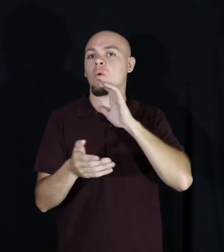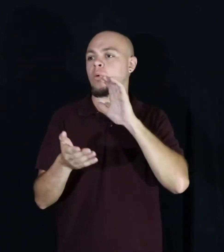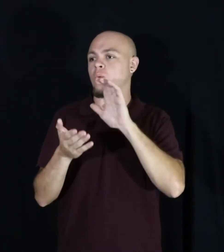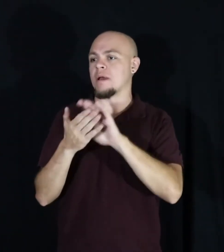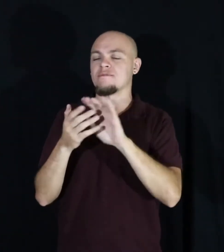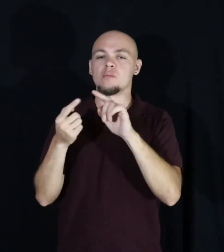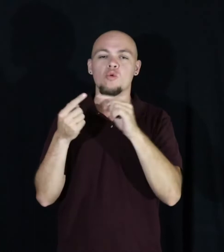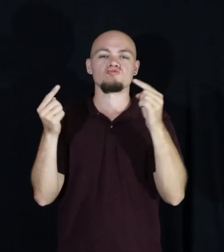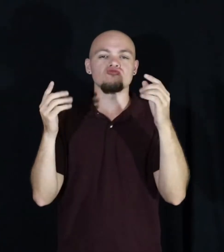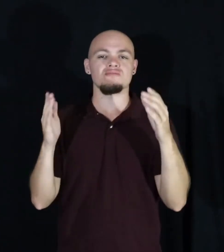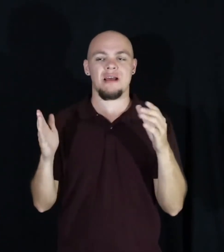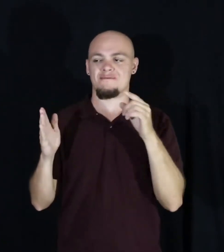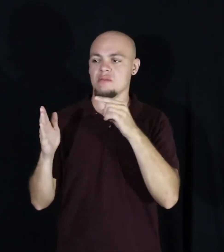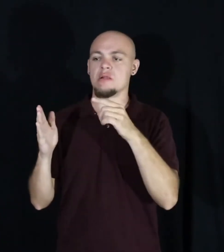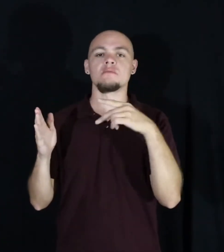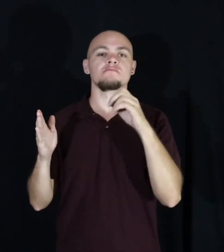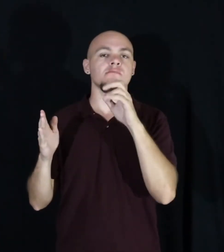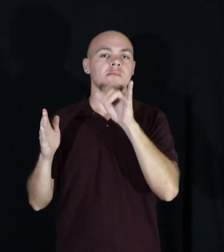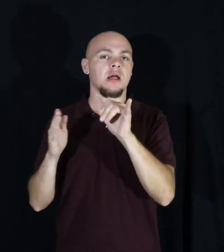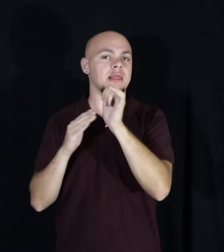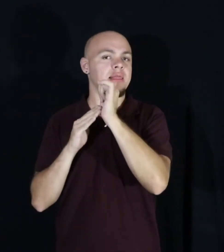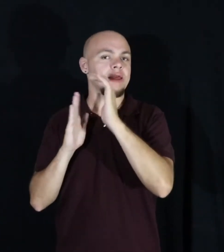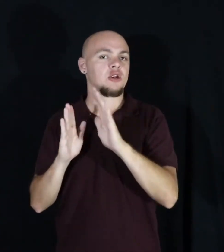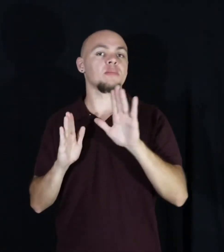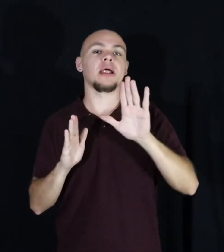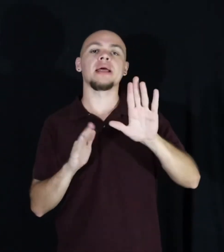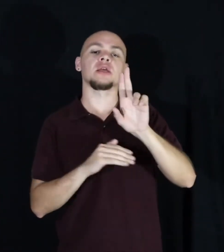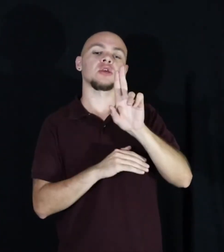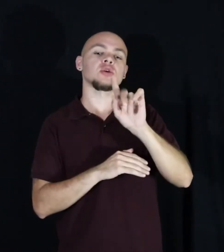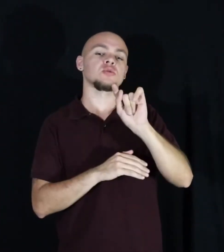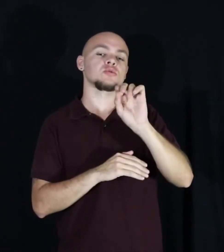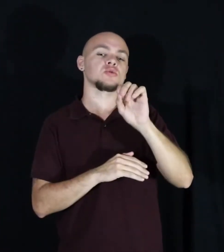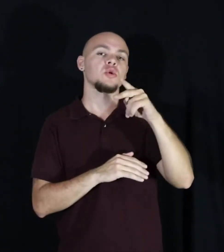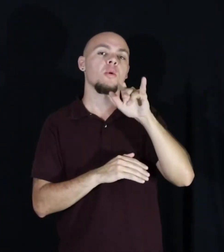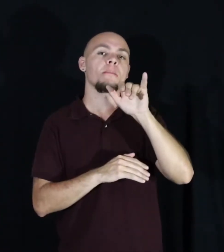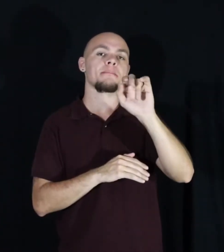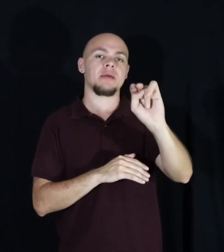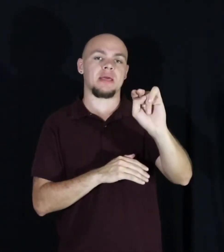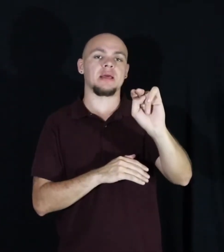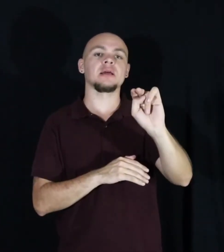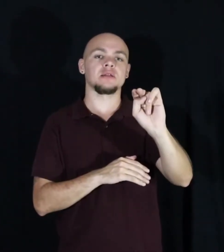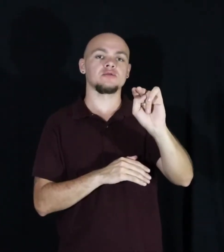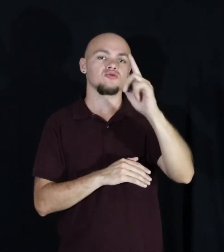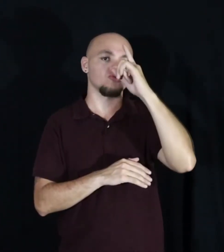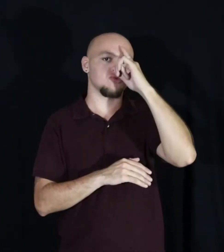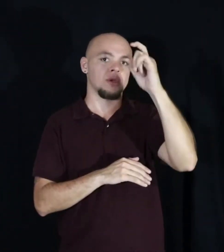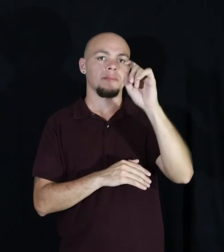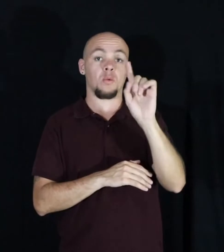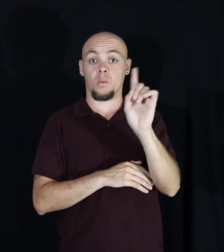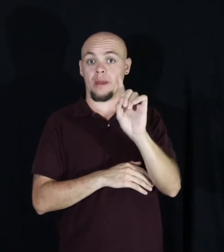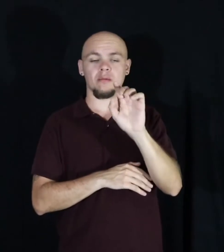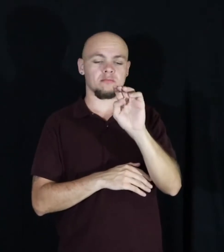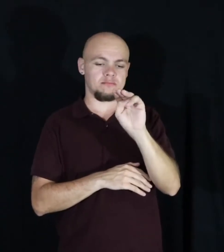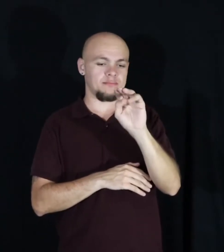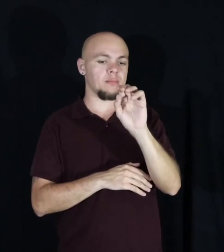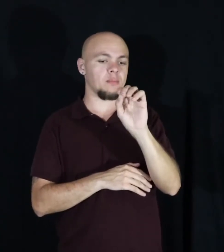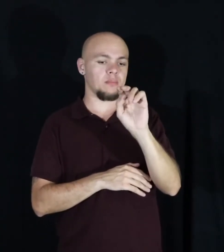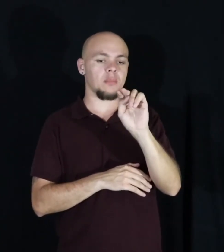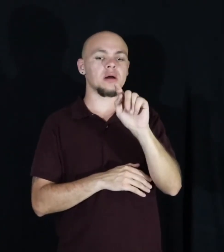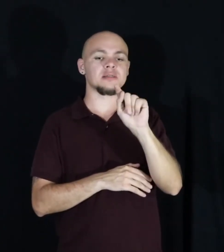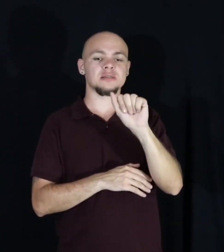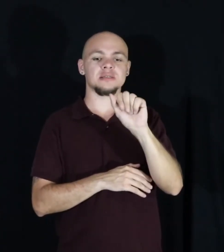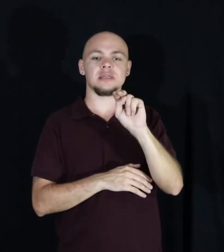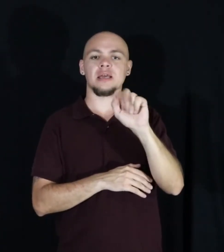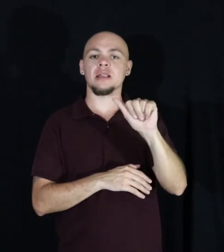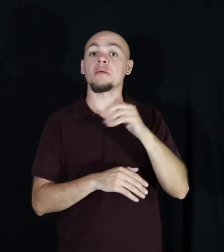polygamous leader. But I was raised in his utopian dream of Pinesdale, Montana. My childhood was a